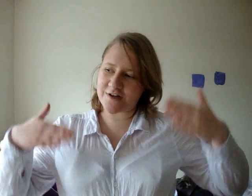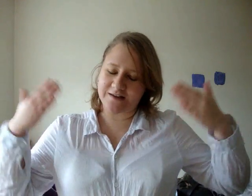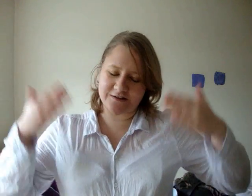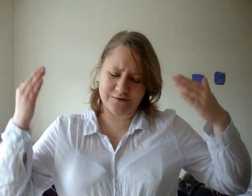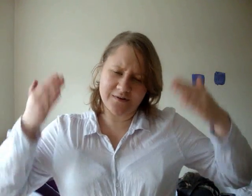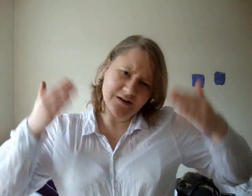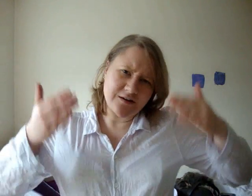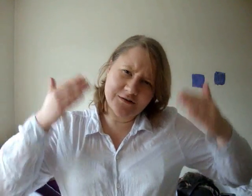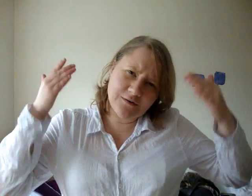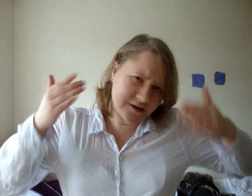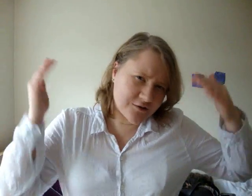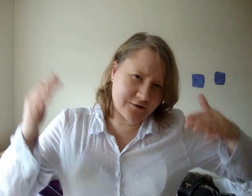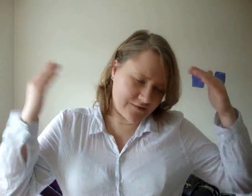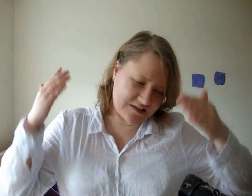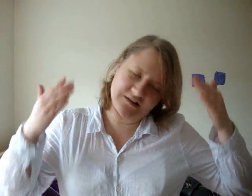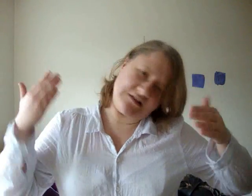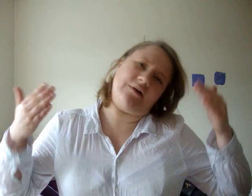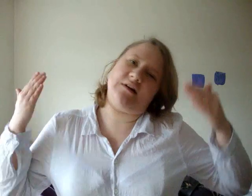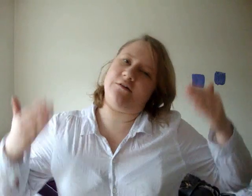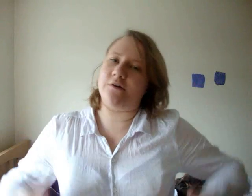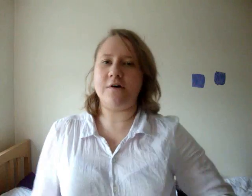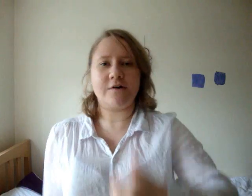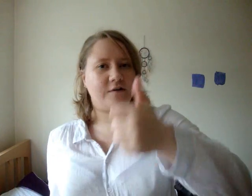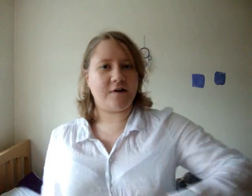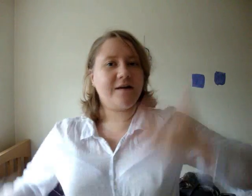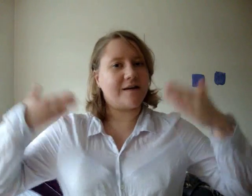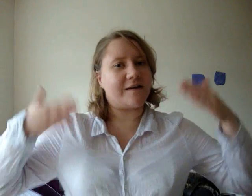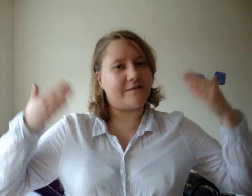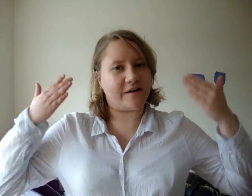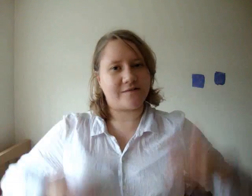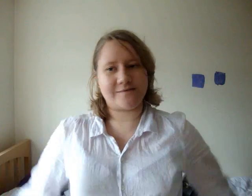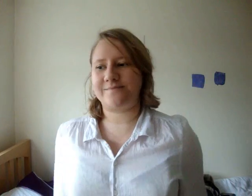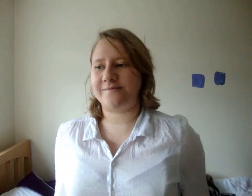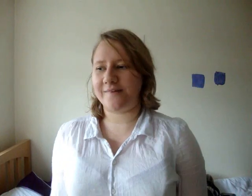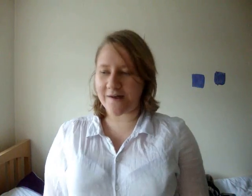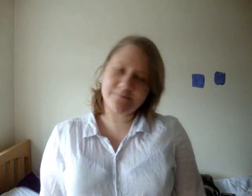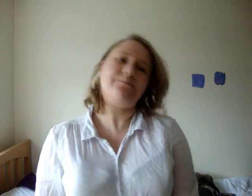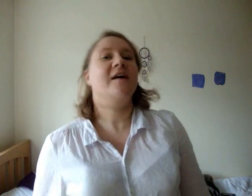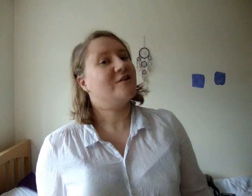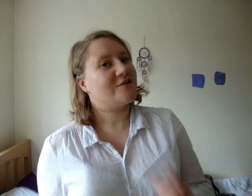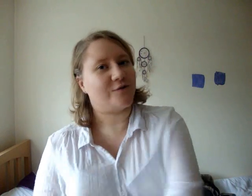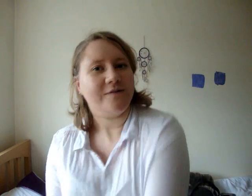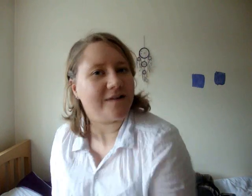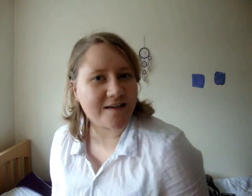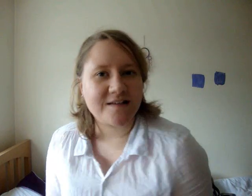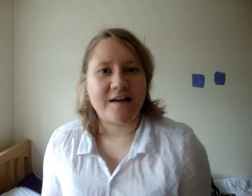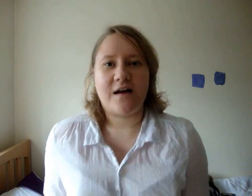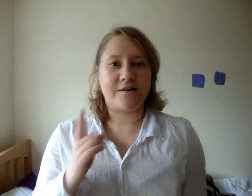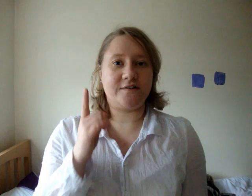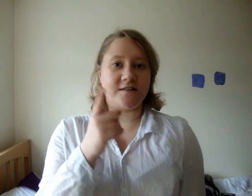shake, so you're not quite sure if the sun's going down or not. Good evening. Okay? So, like I said, I'm going to